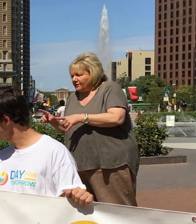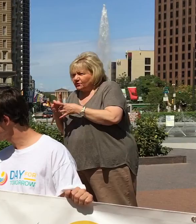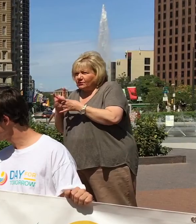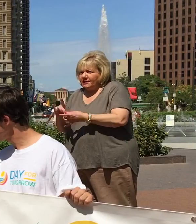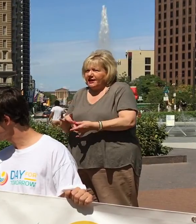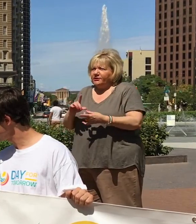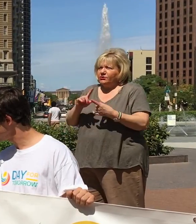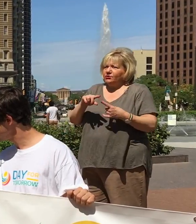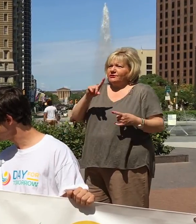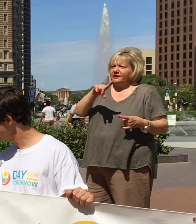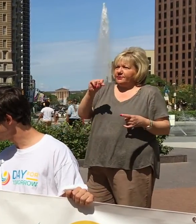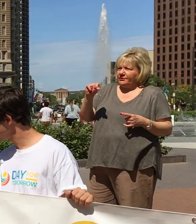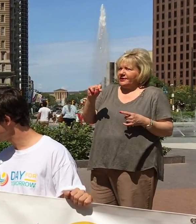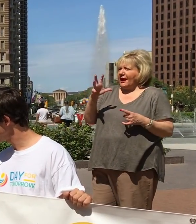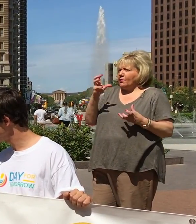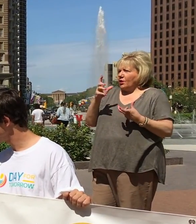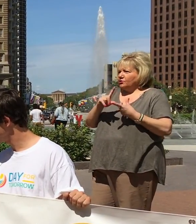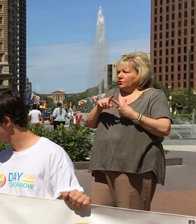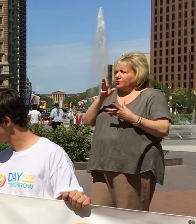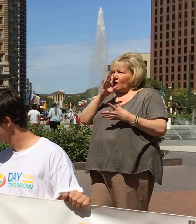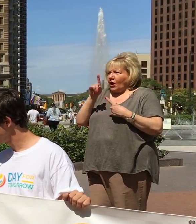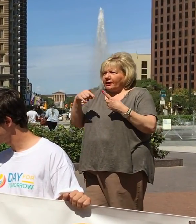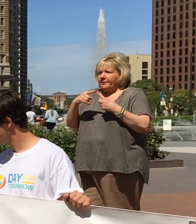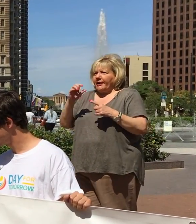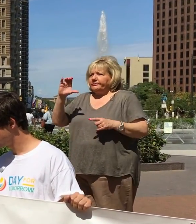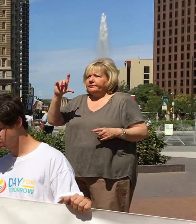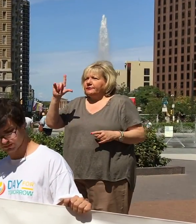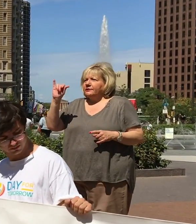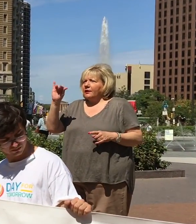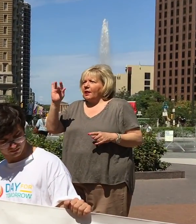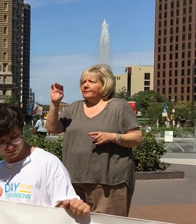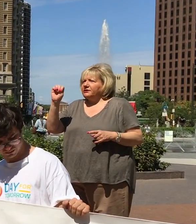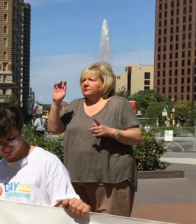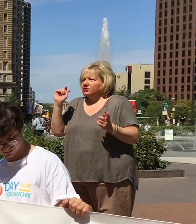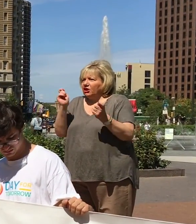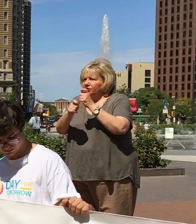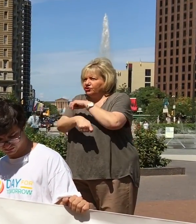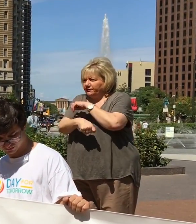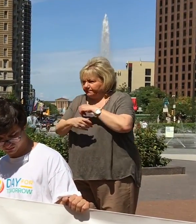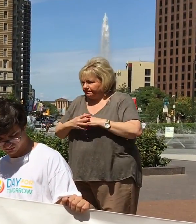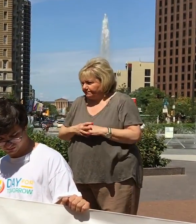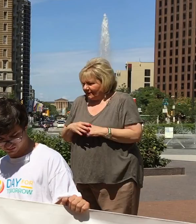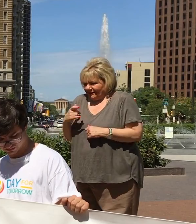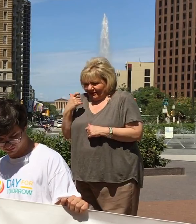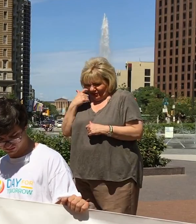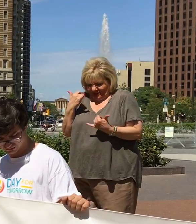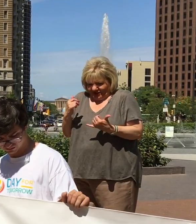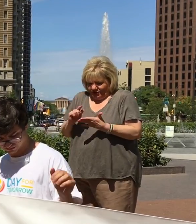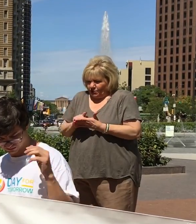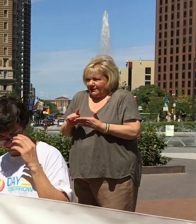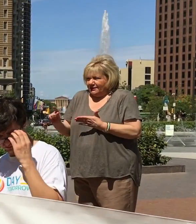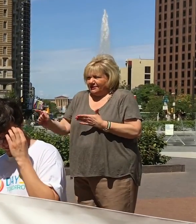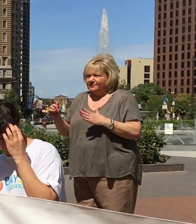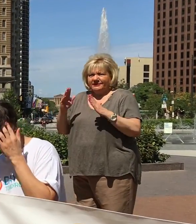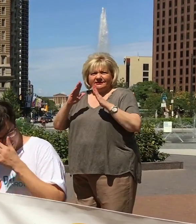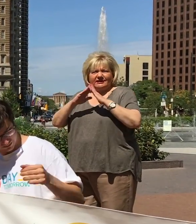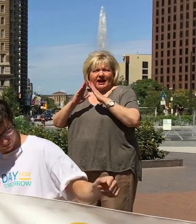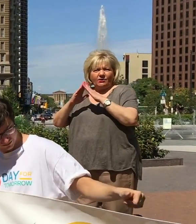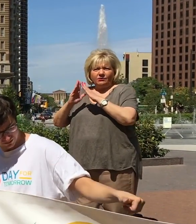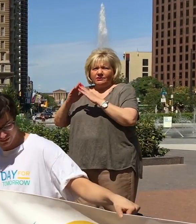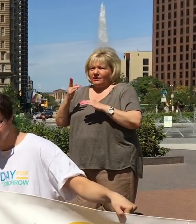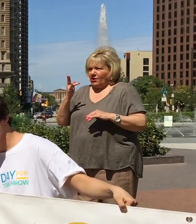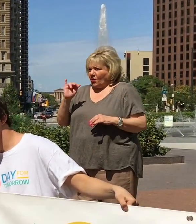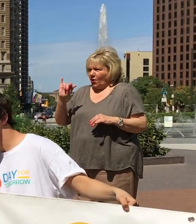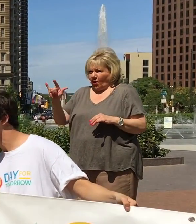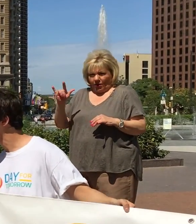up about, though, now is climate change and disability. There was a town hall this week, and if